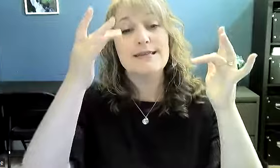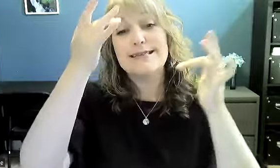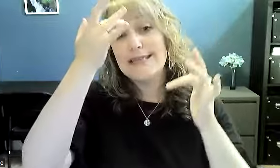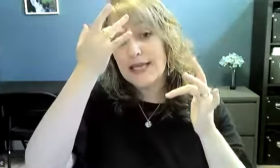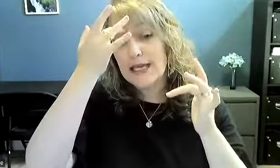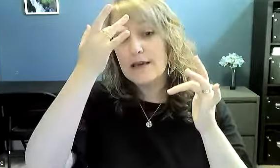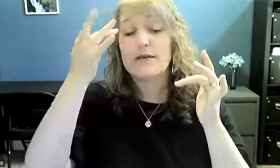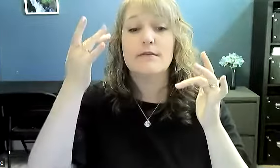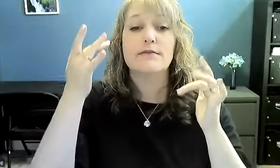sick,